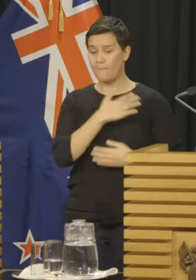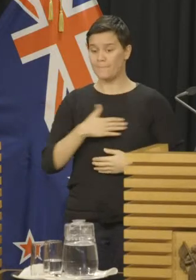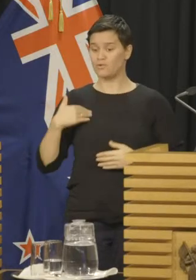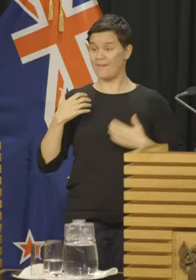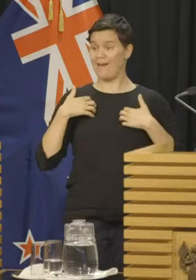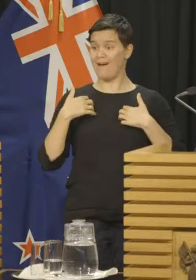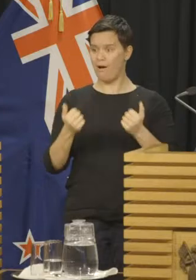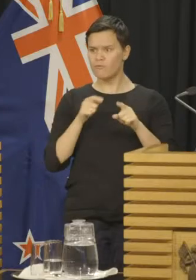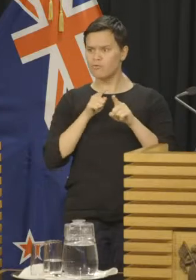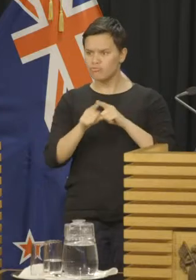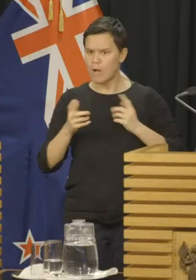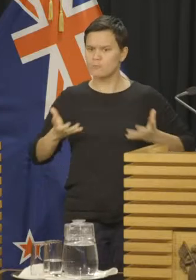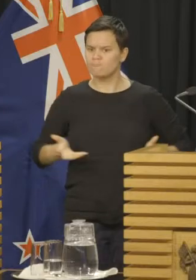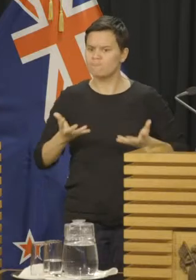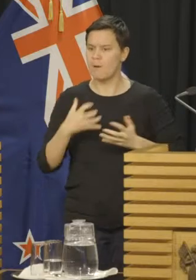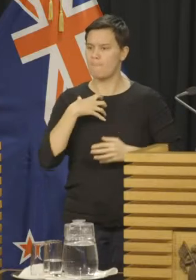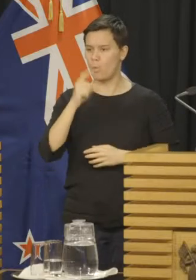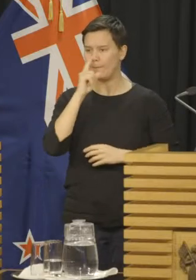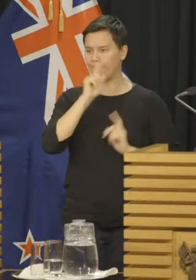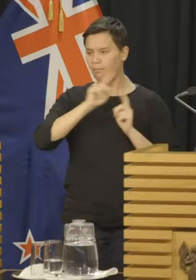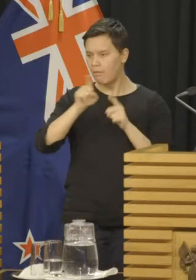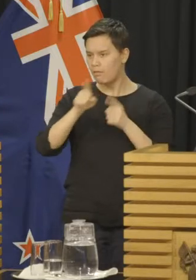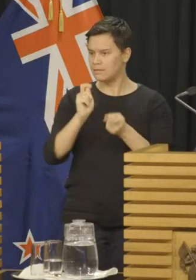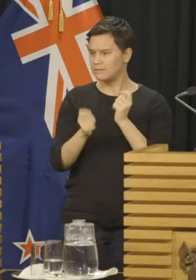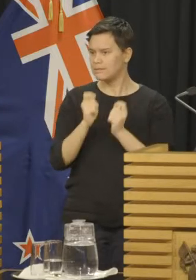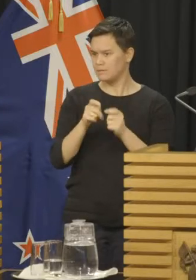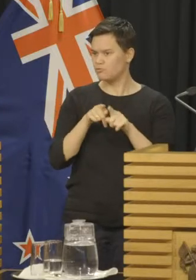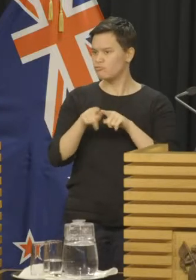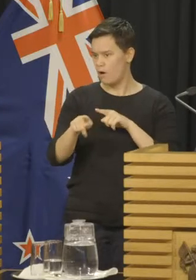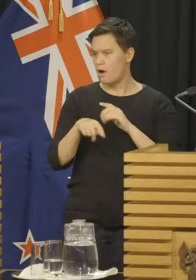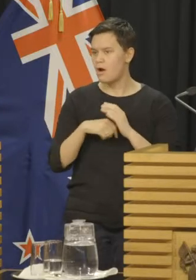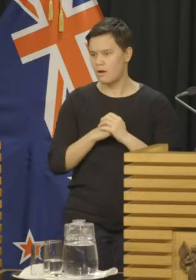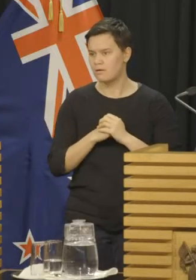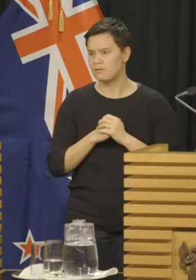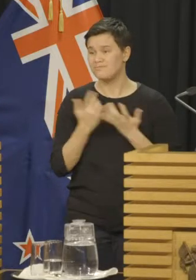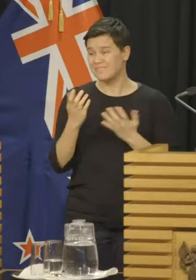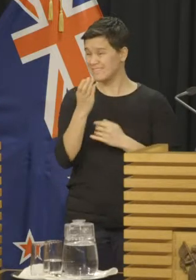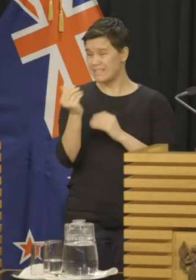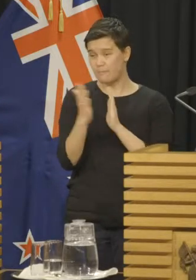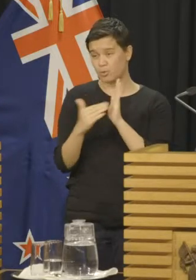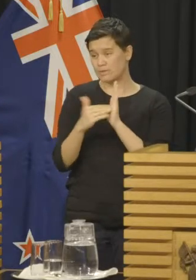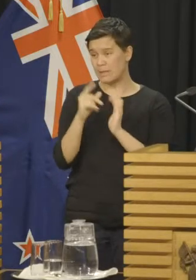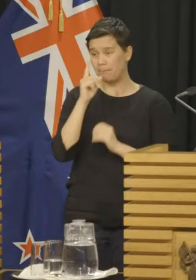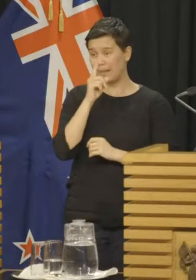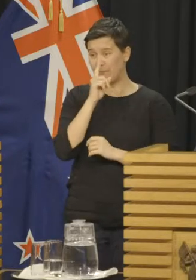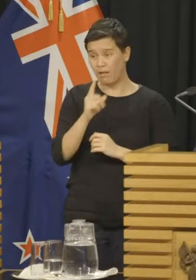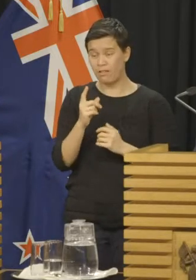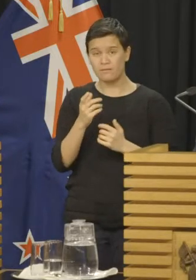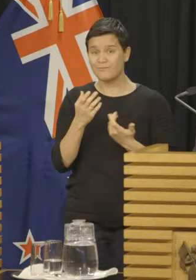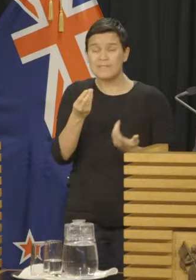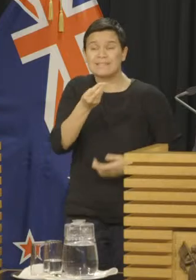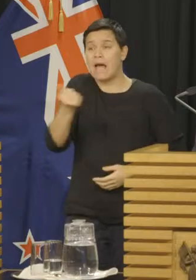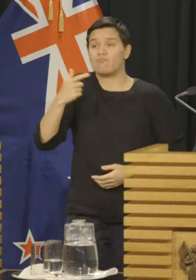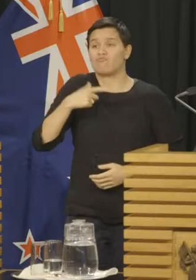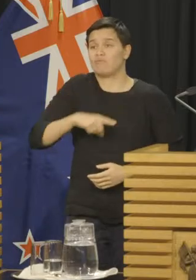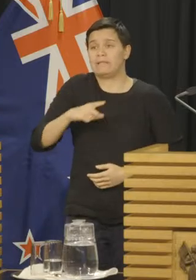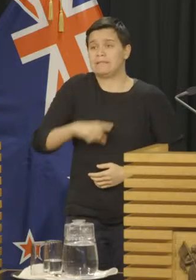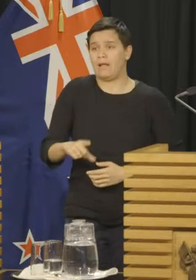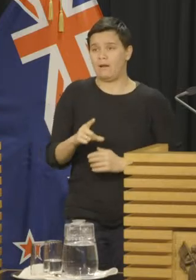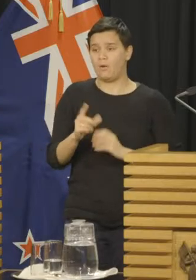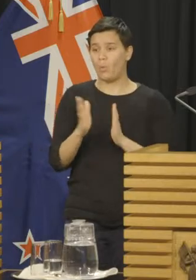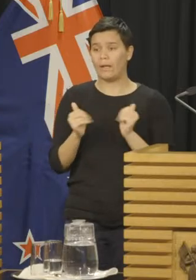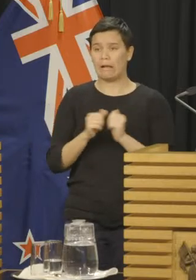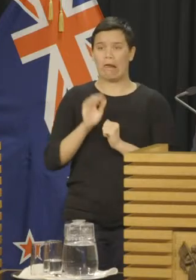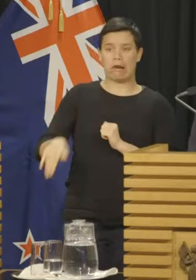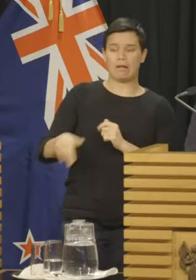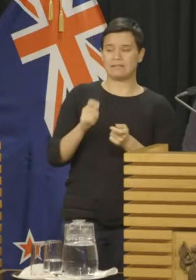lift those rates. But unfortunately, for some reason, New Zealanders aren't seeking testing on weekends. But we still